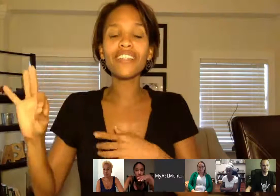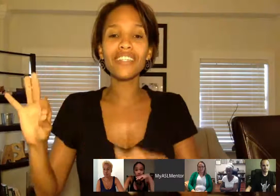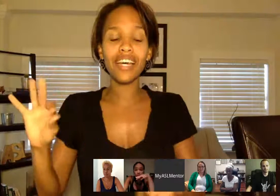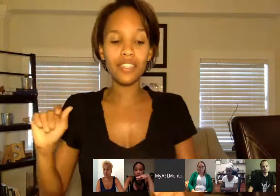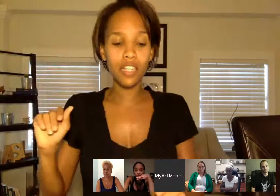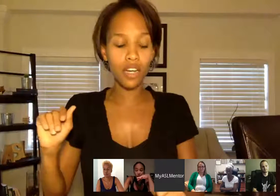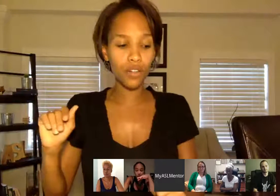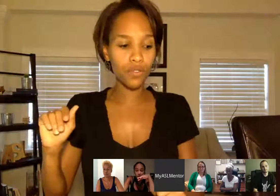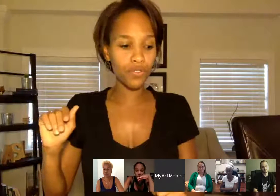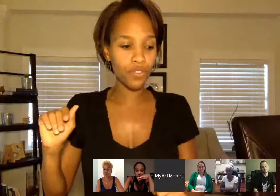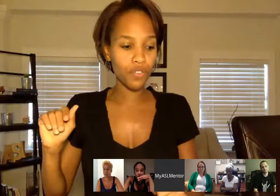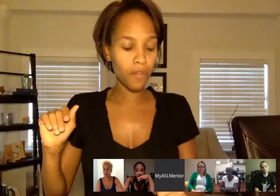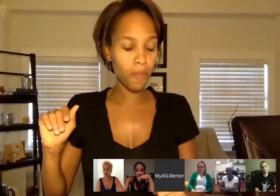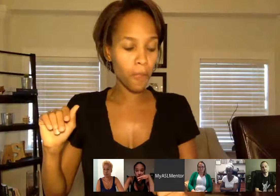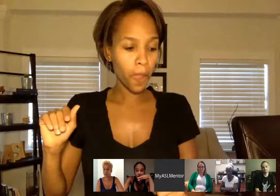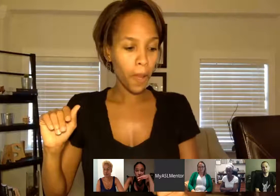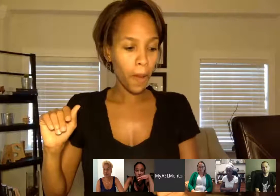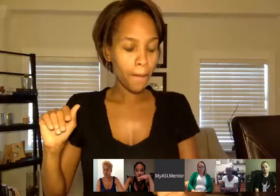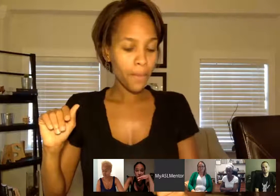off in the sense of